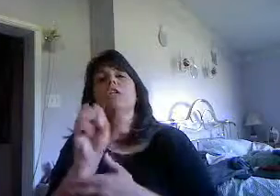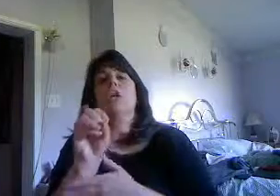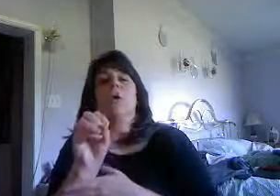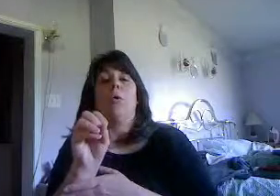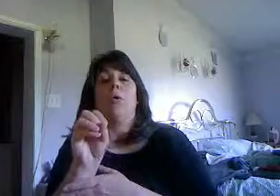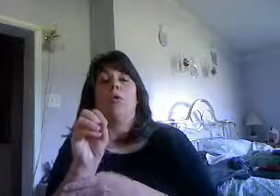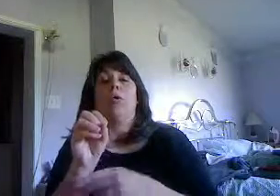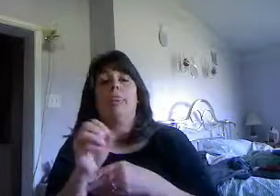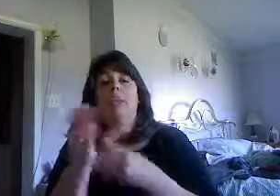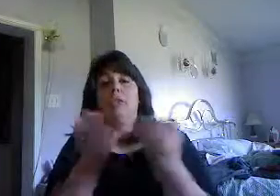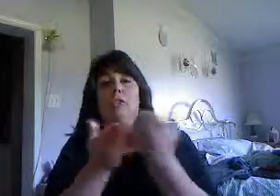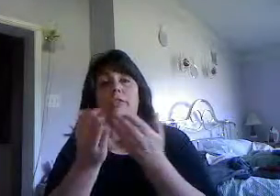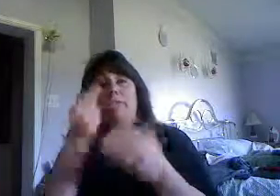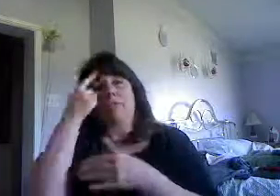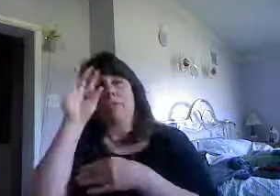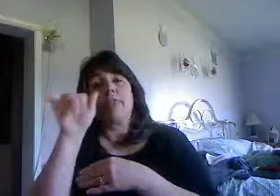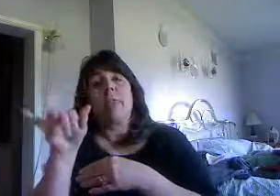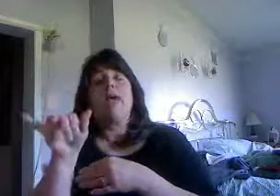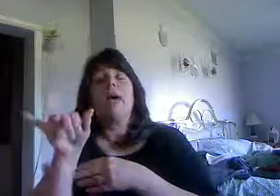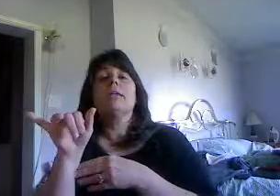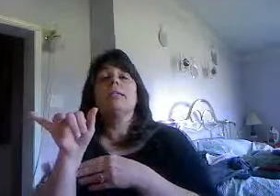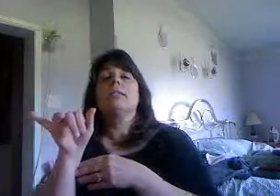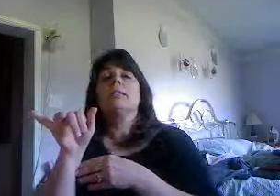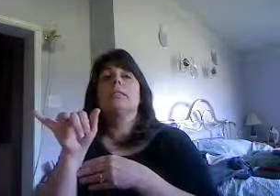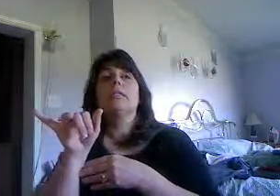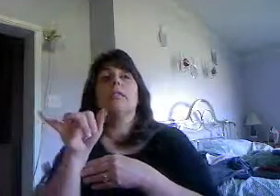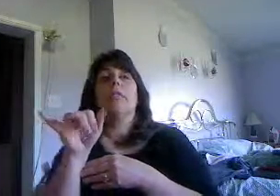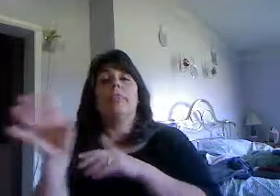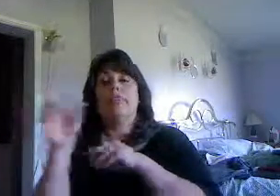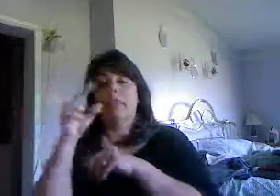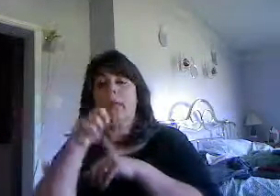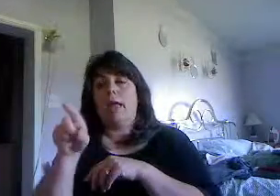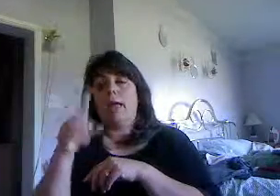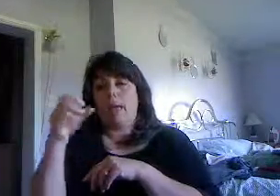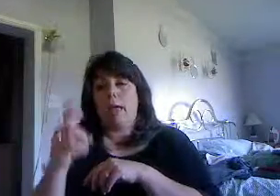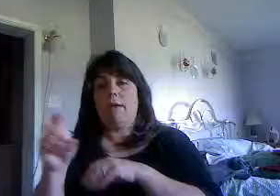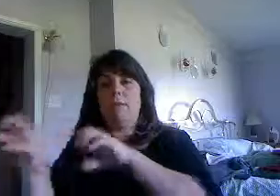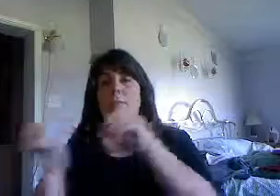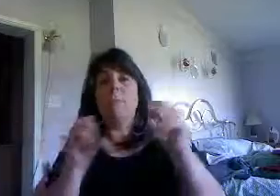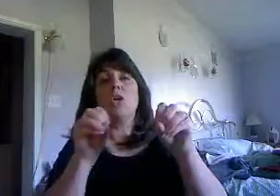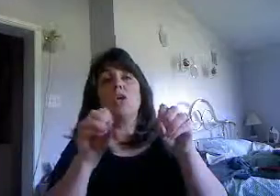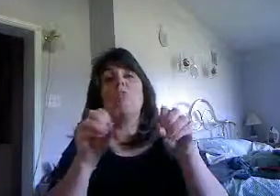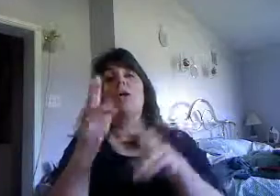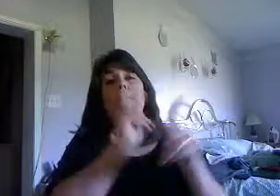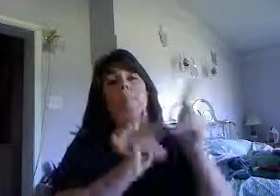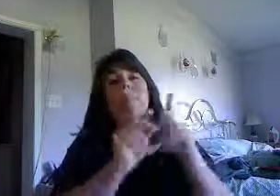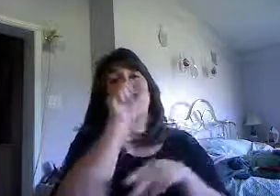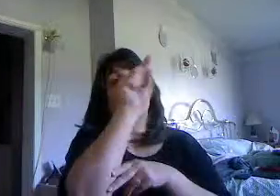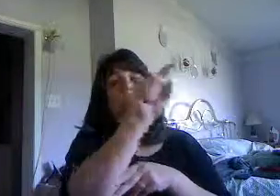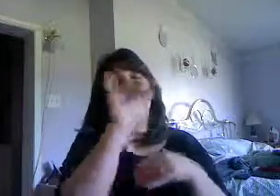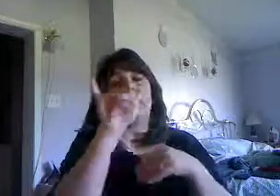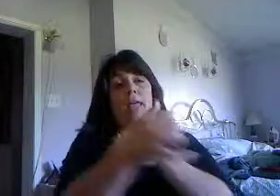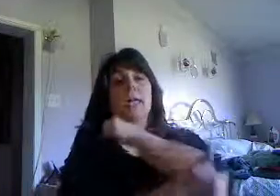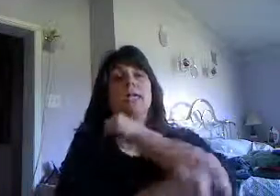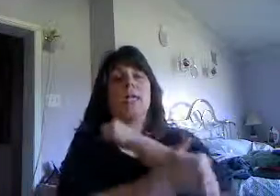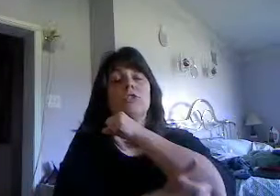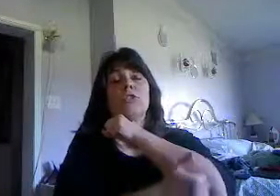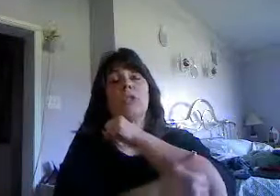in the downtowns. Another example is the publishing business requires